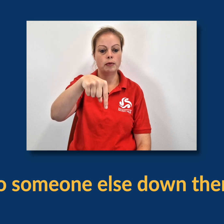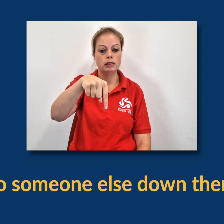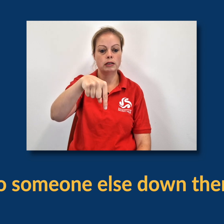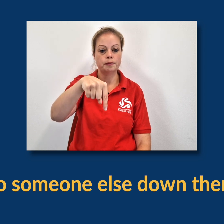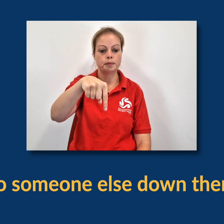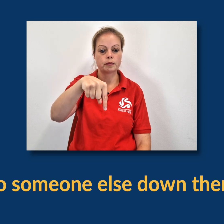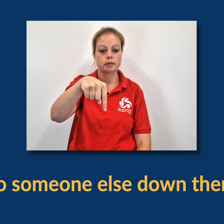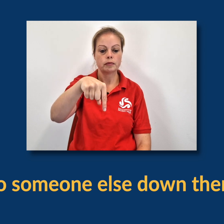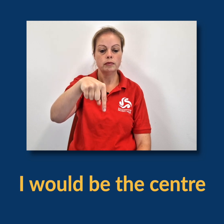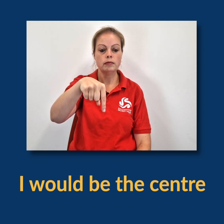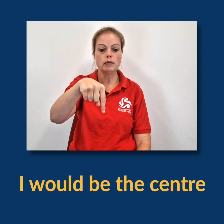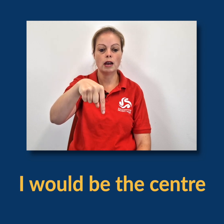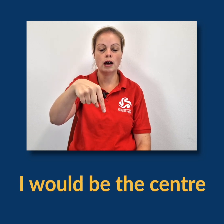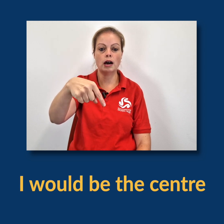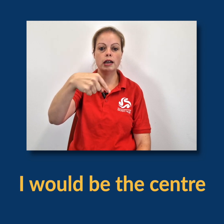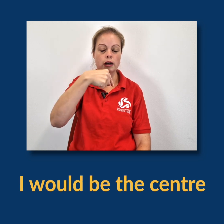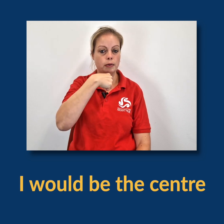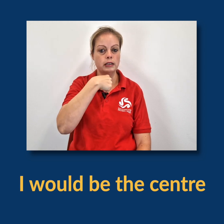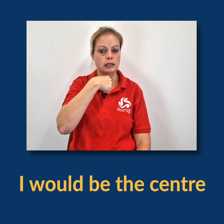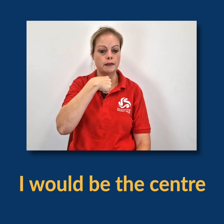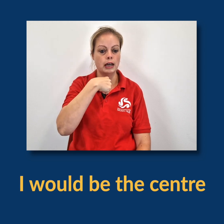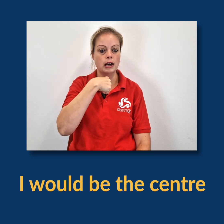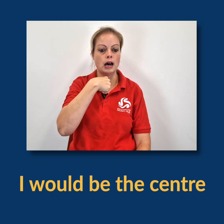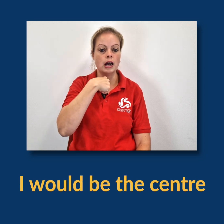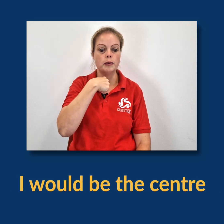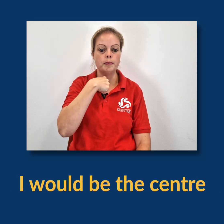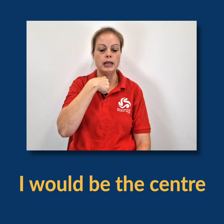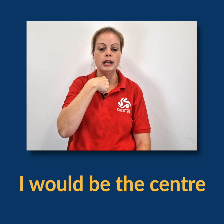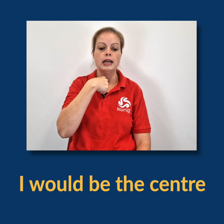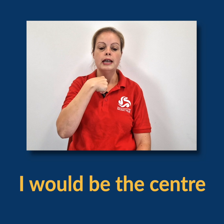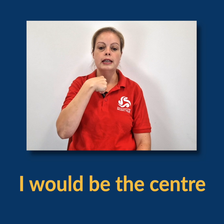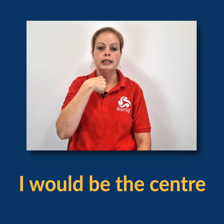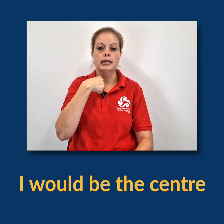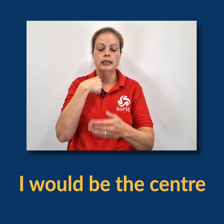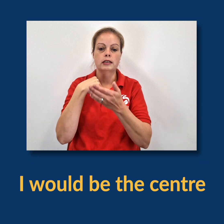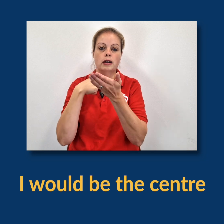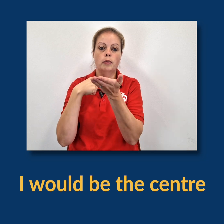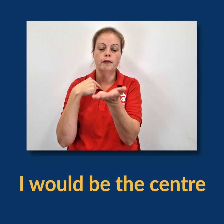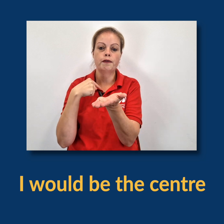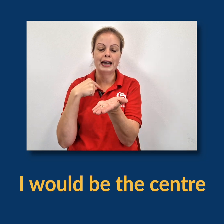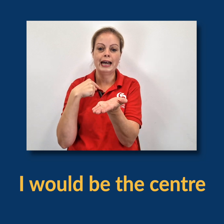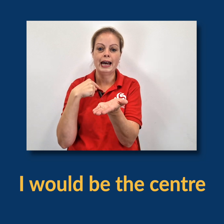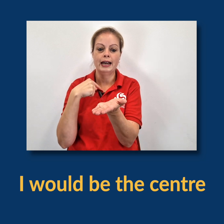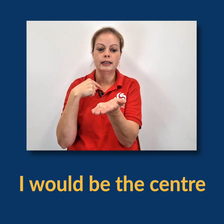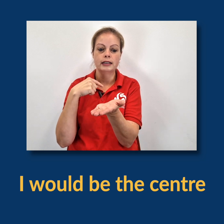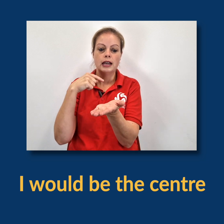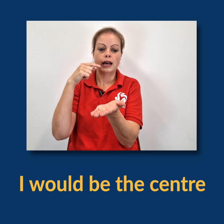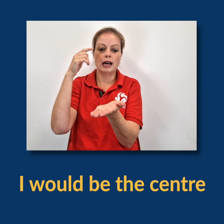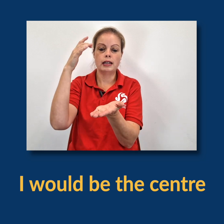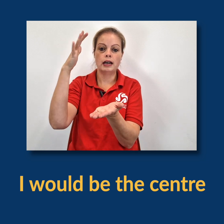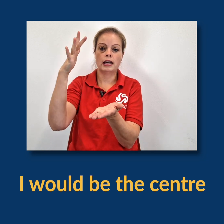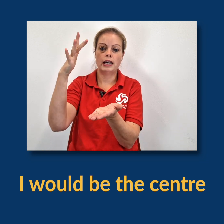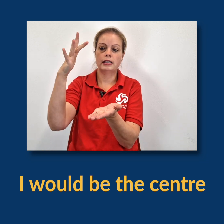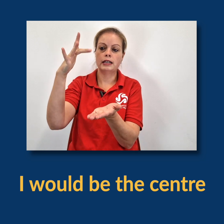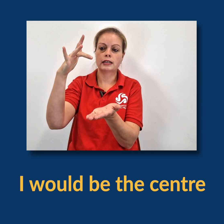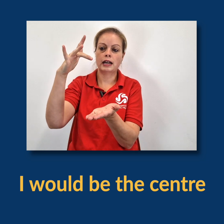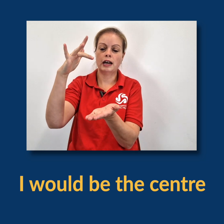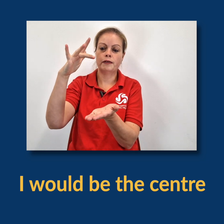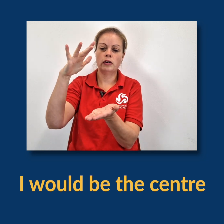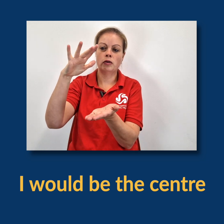downwards. You're going to point to yourself again. I would be the center, one flat hand. And the other hand is going to have all